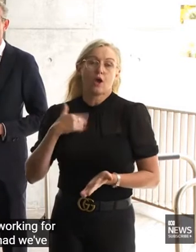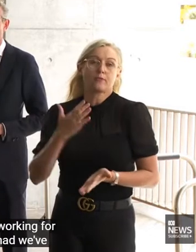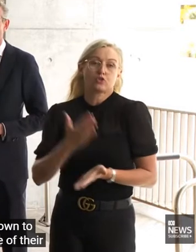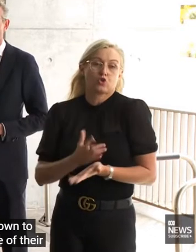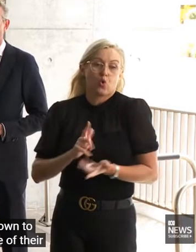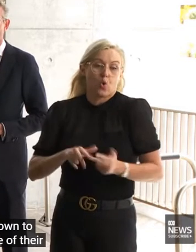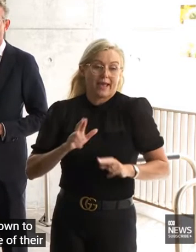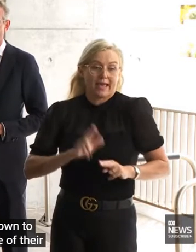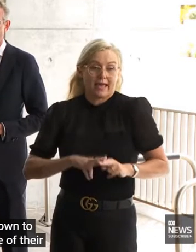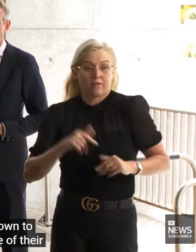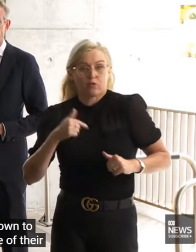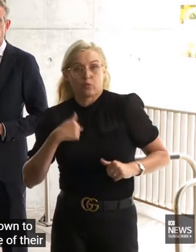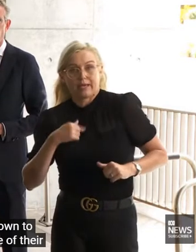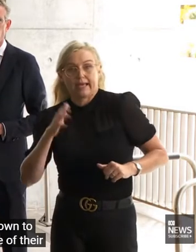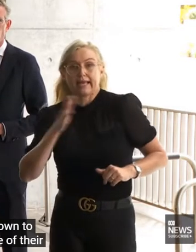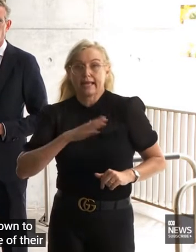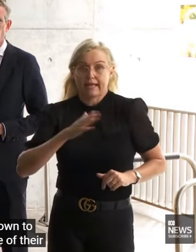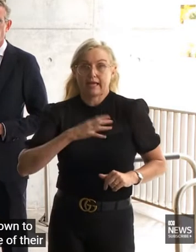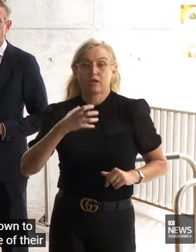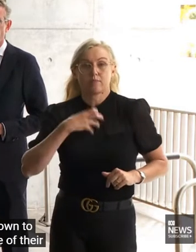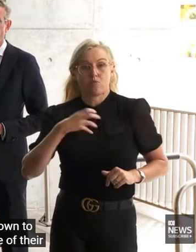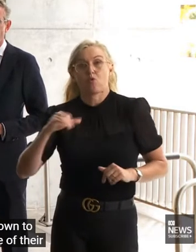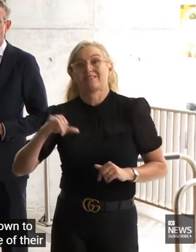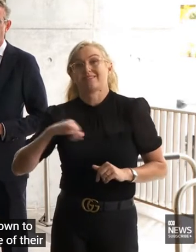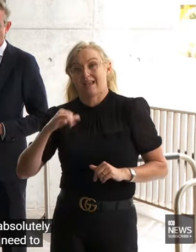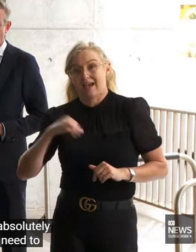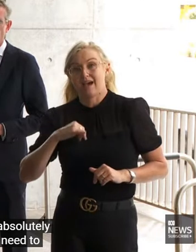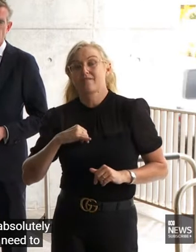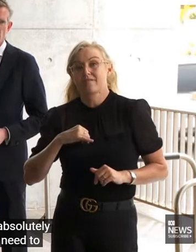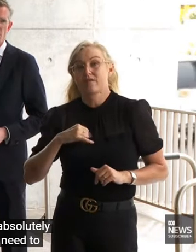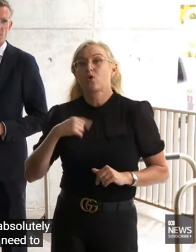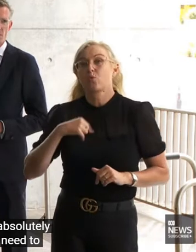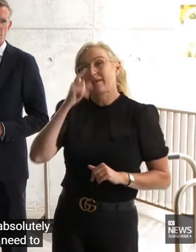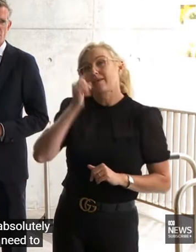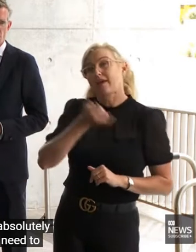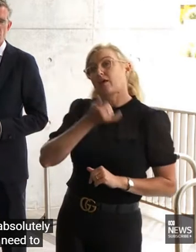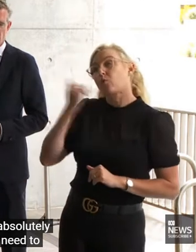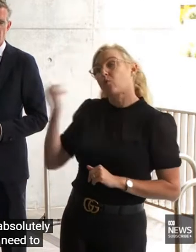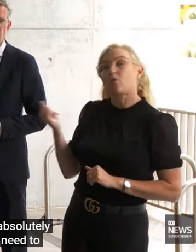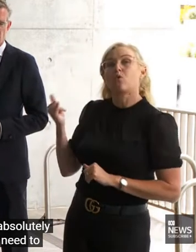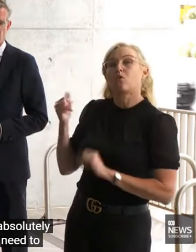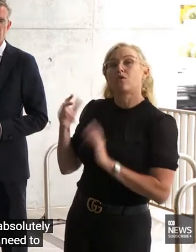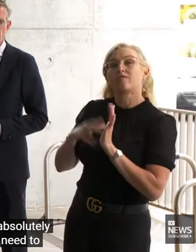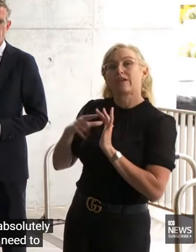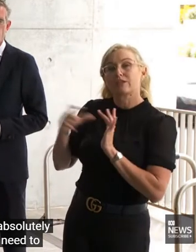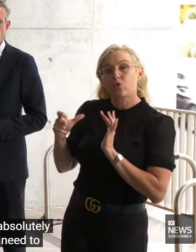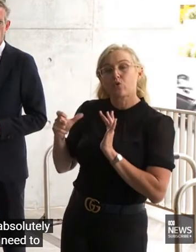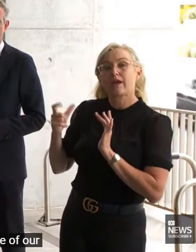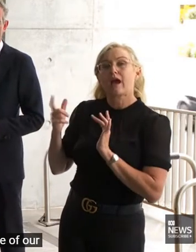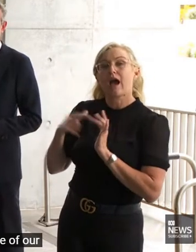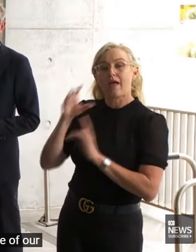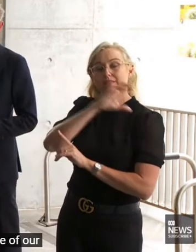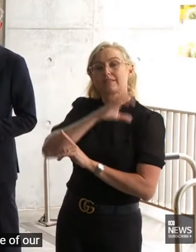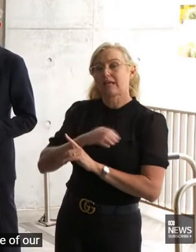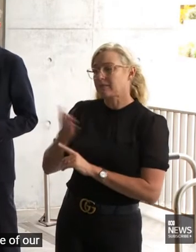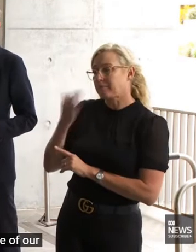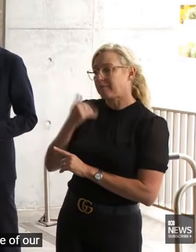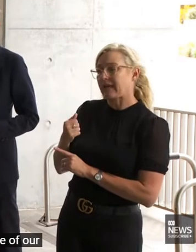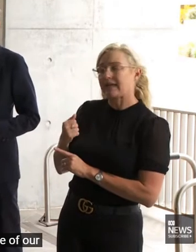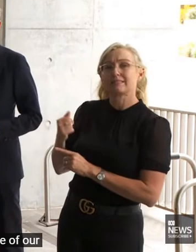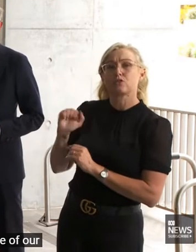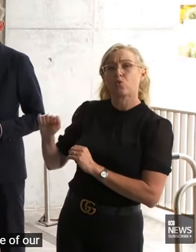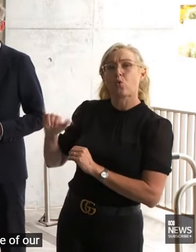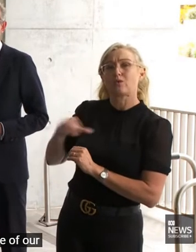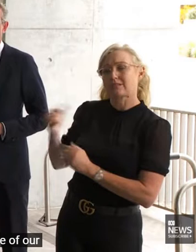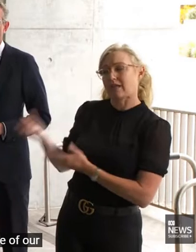that if we do need to make a call on some of our compatriots around some of the other states, they would be there to back us in. But at this point, we're making sure